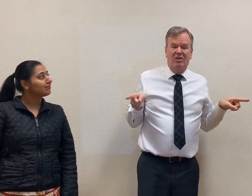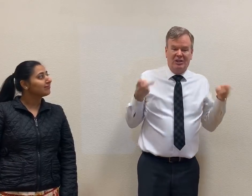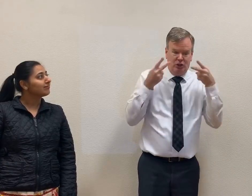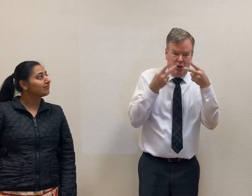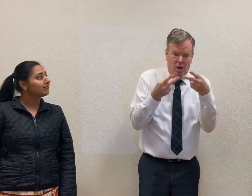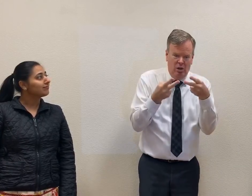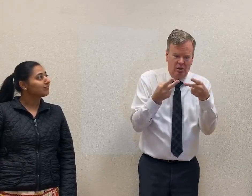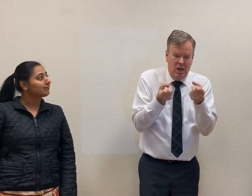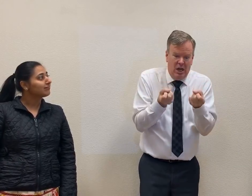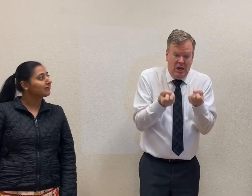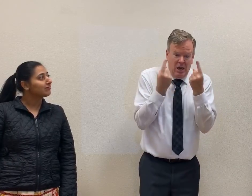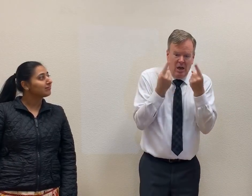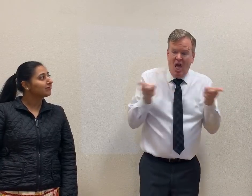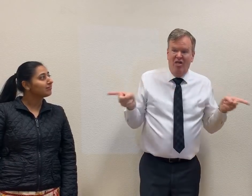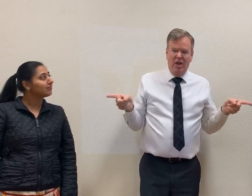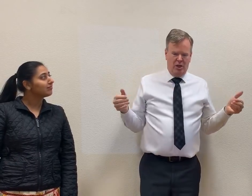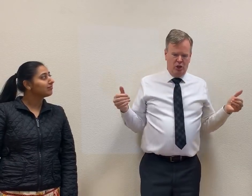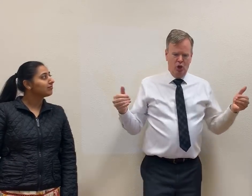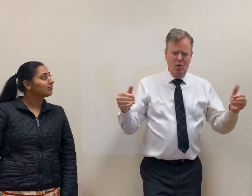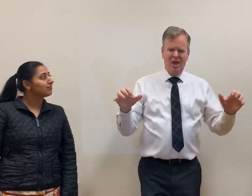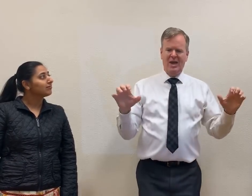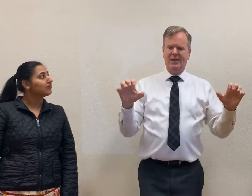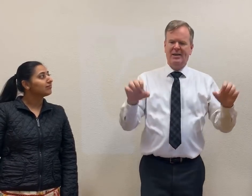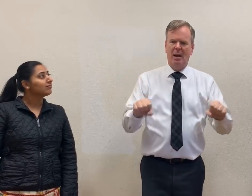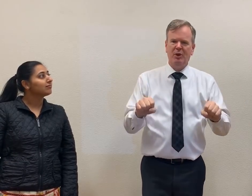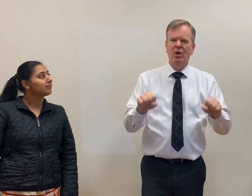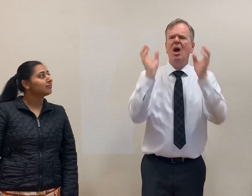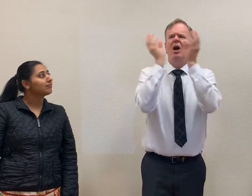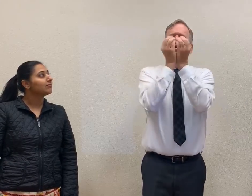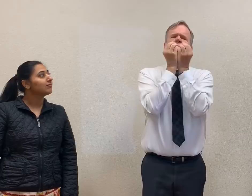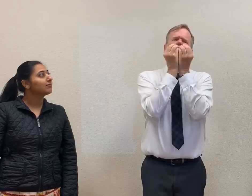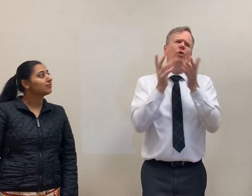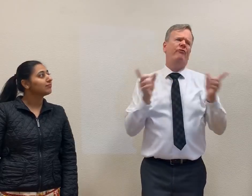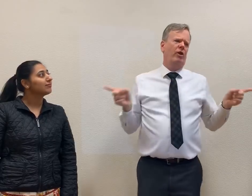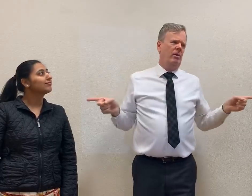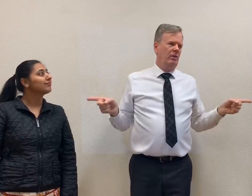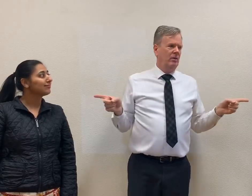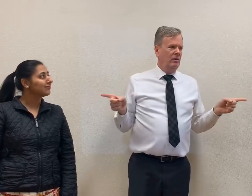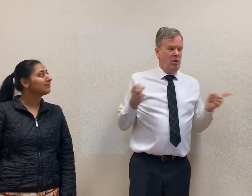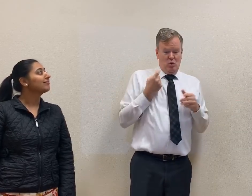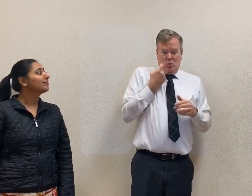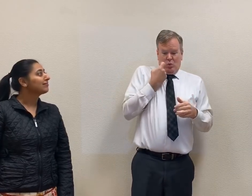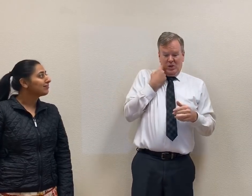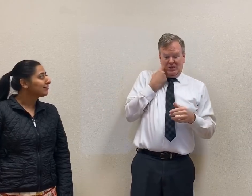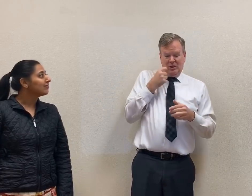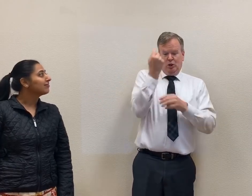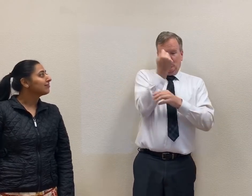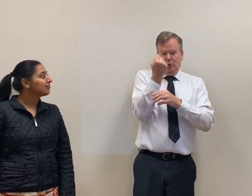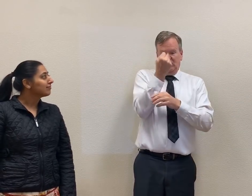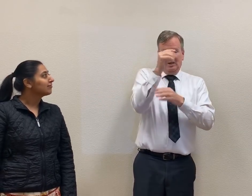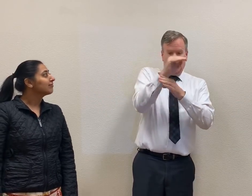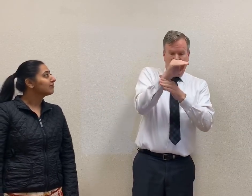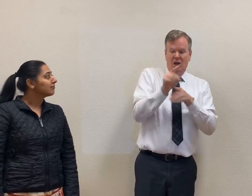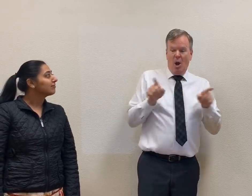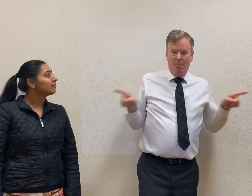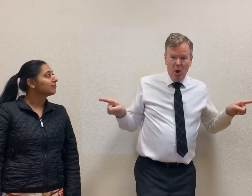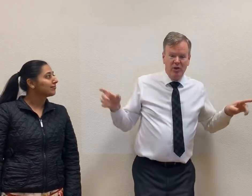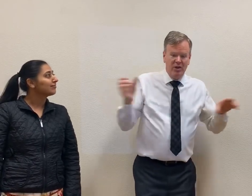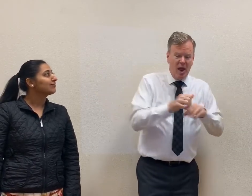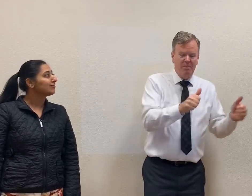of God. They saw what the word of God had to say, and so they acted on it, and they took it. So recently on Tuesday night, both of them